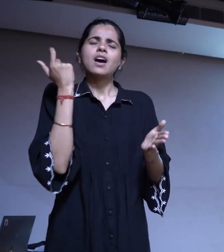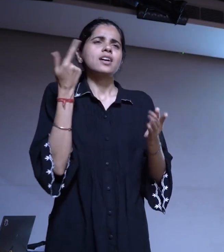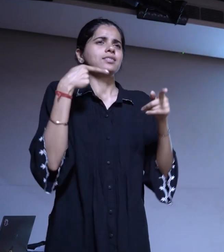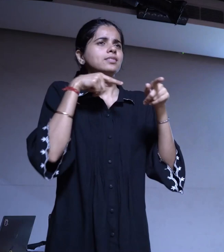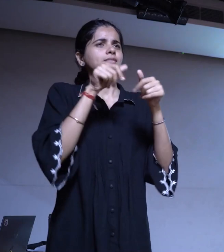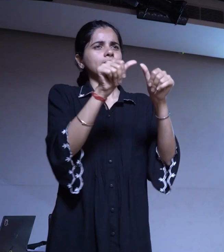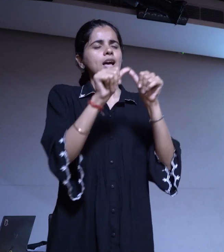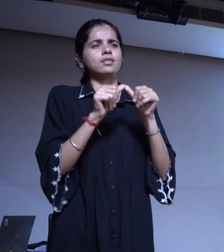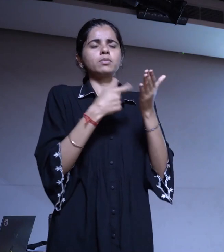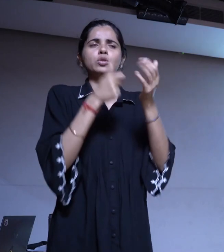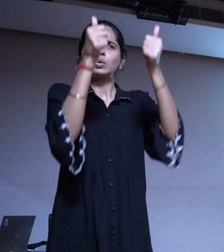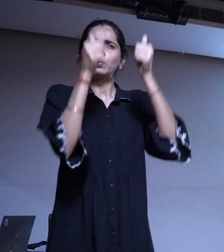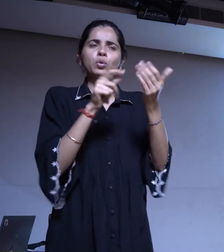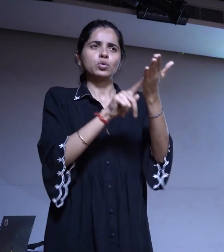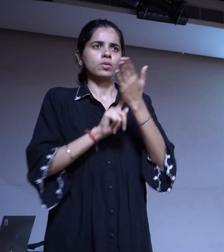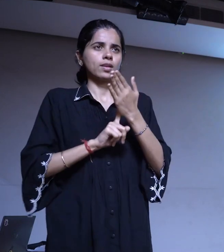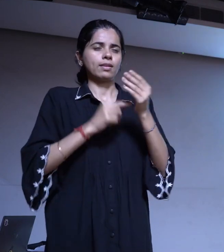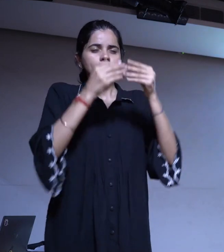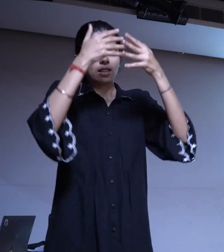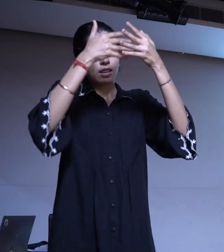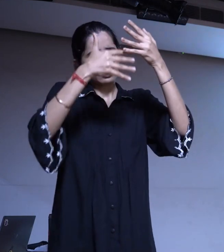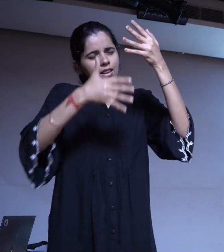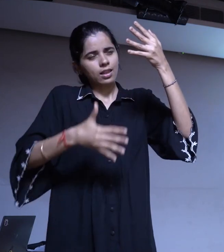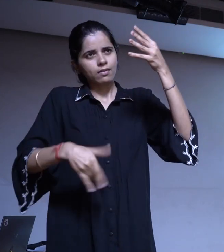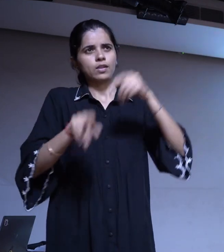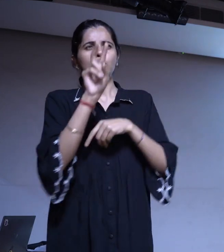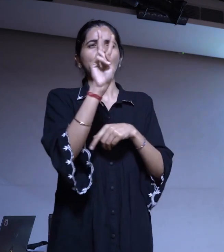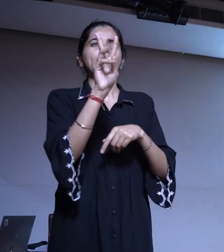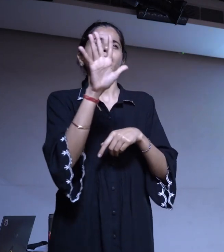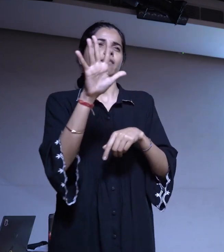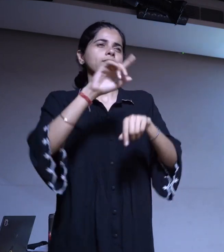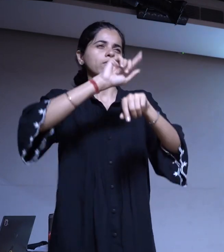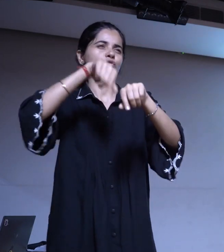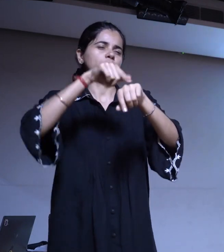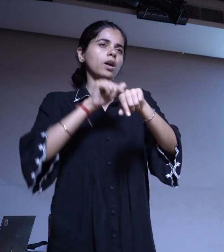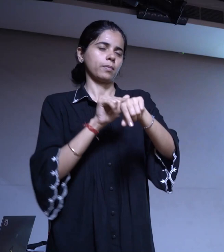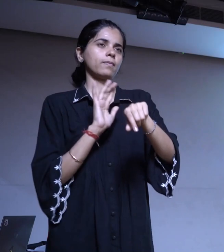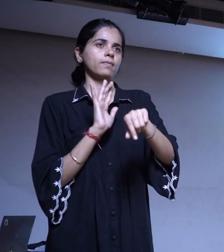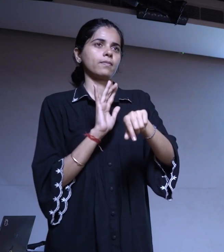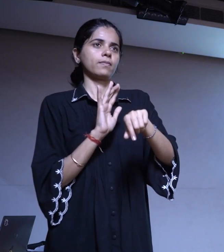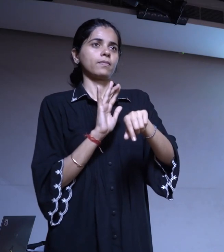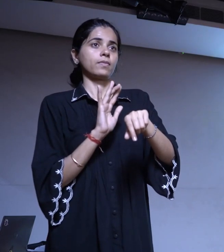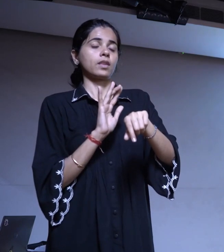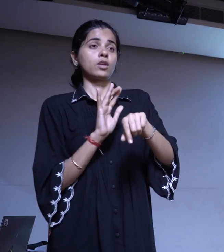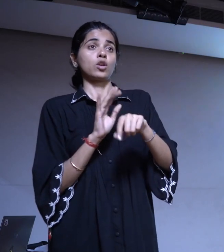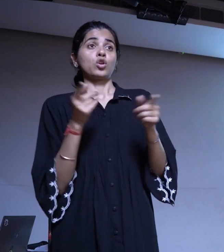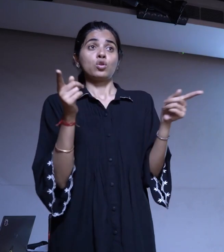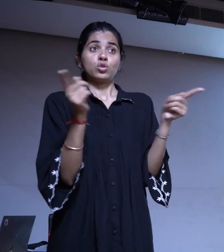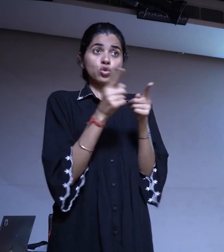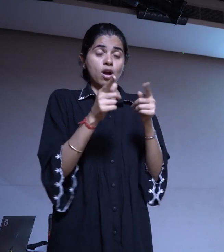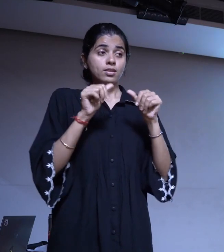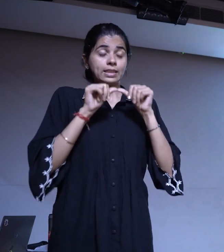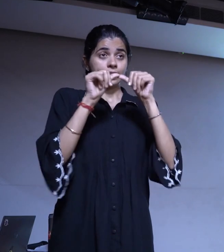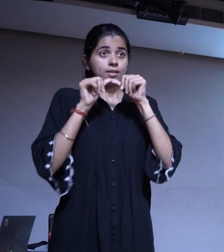version so the the other version takes a little longer it goes up to about 25 minutes but that's the uh the short uh